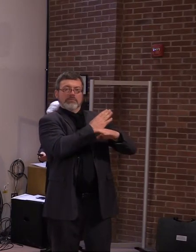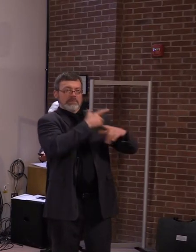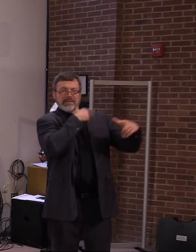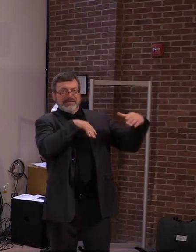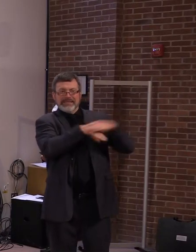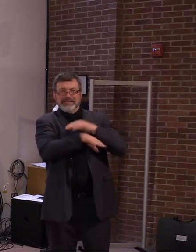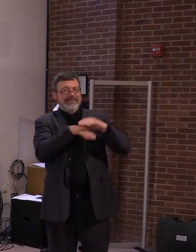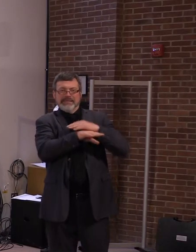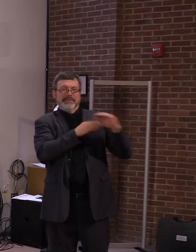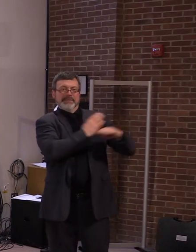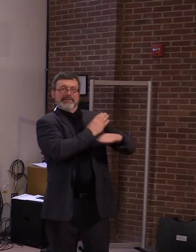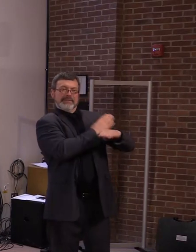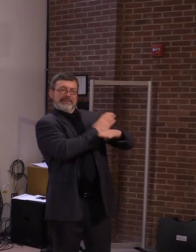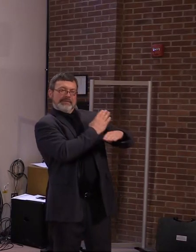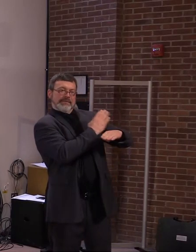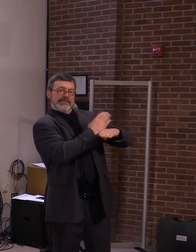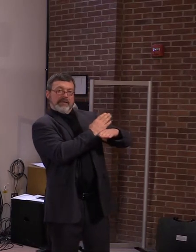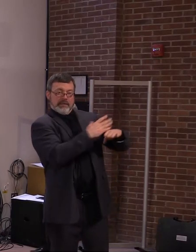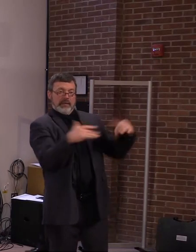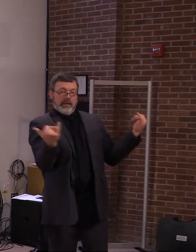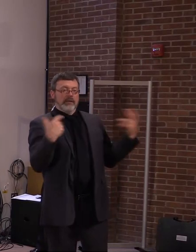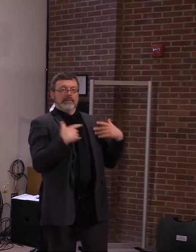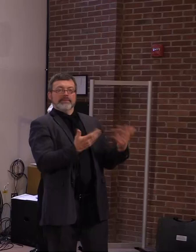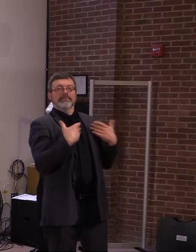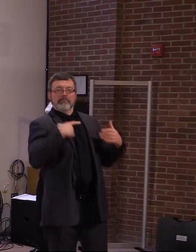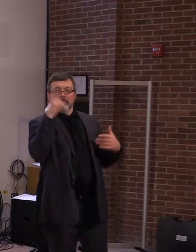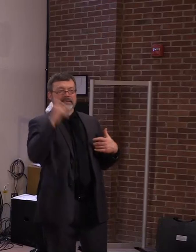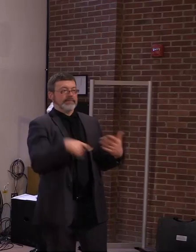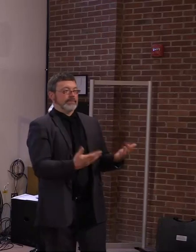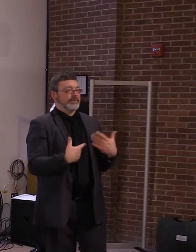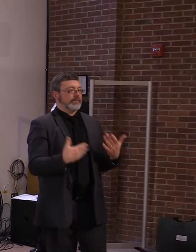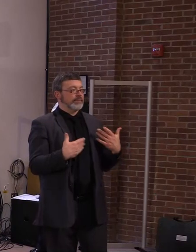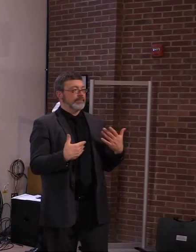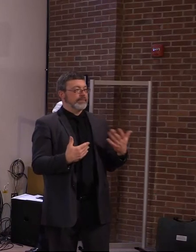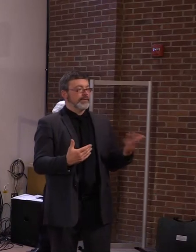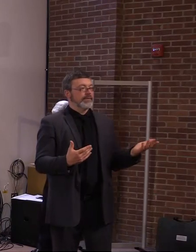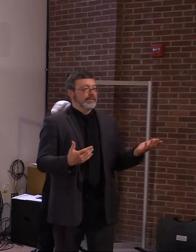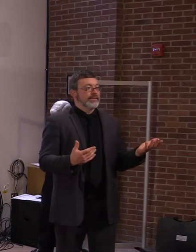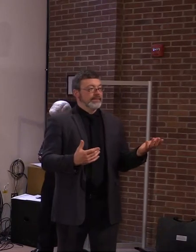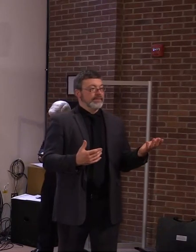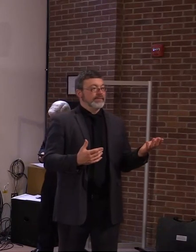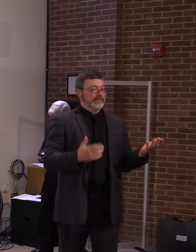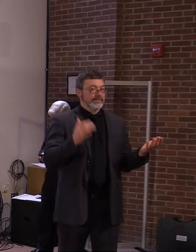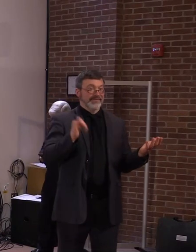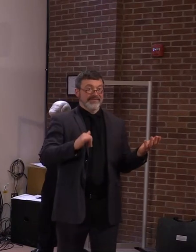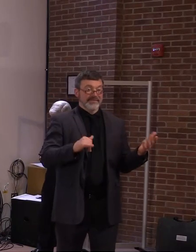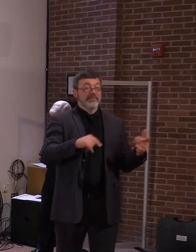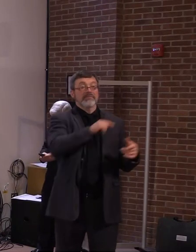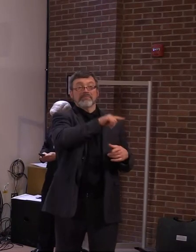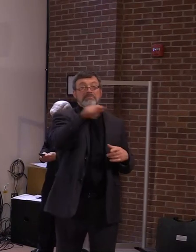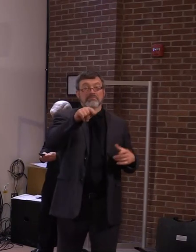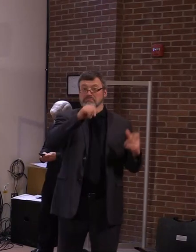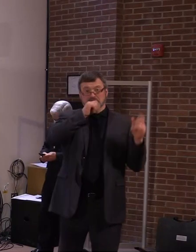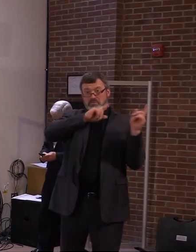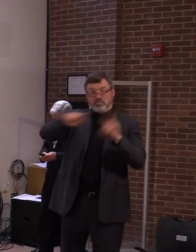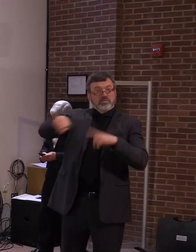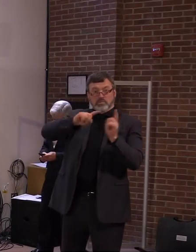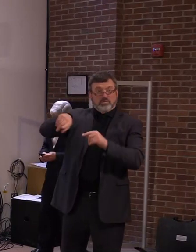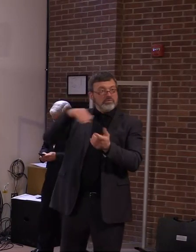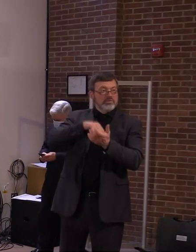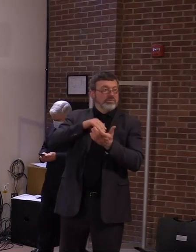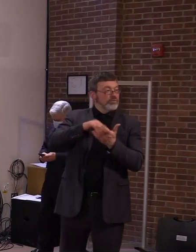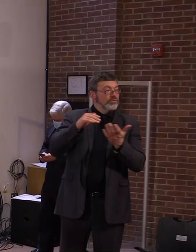reluctance of people to utilize the healthcare system at a time where they thought it was potentially more dangerous for them to go seek